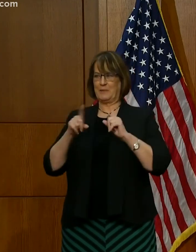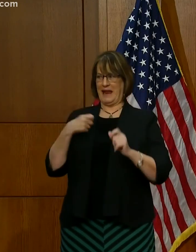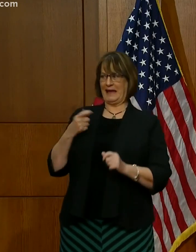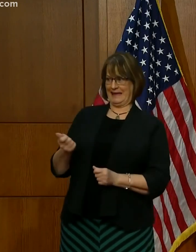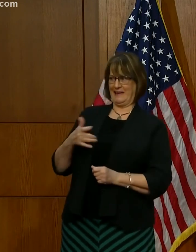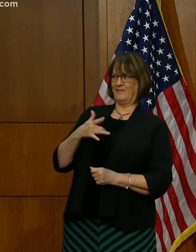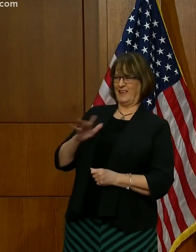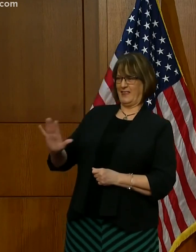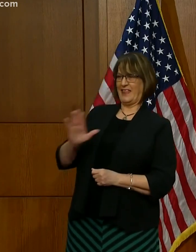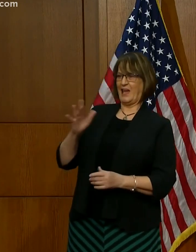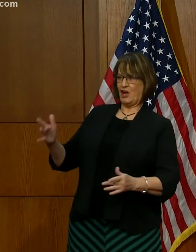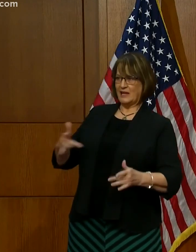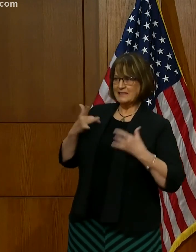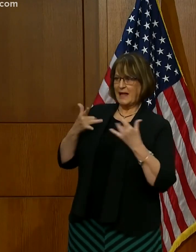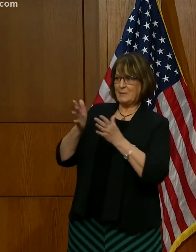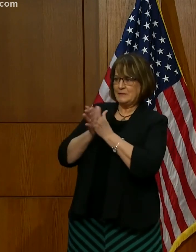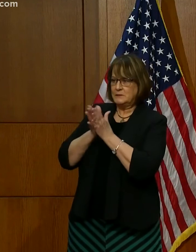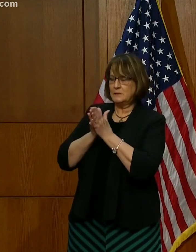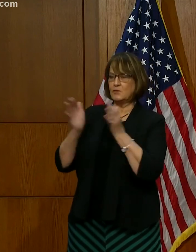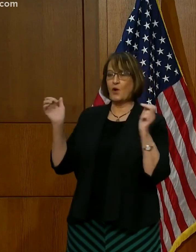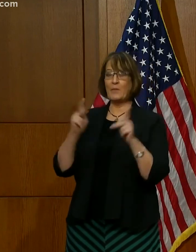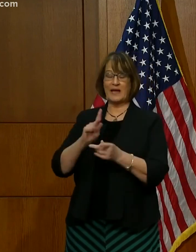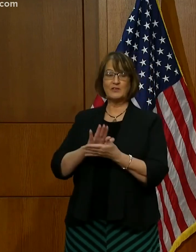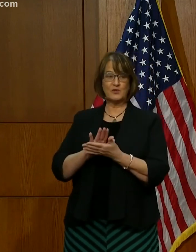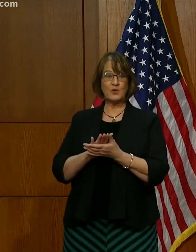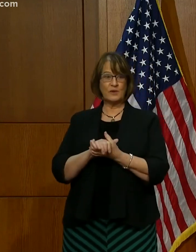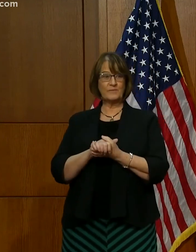excitement and the enthusiasm. And so